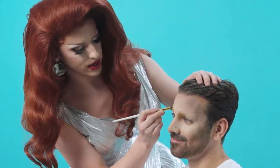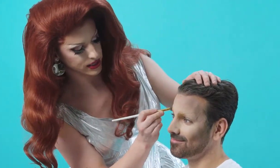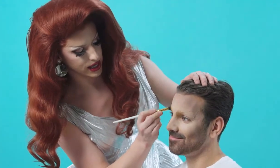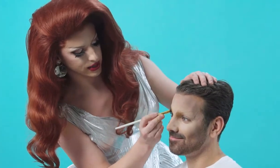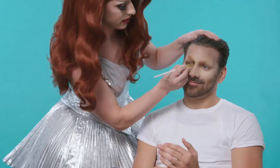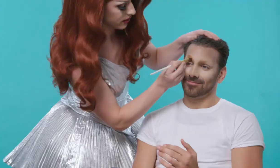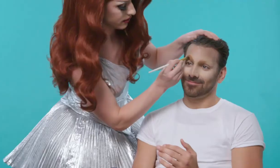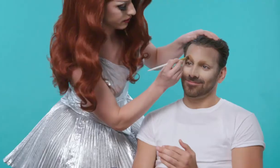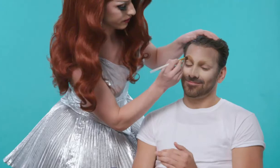Why is that?